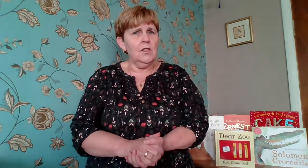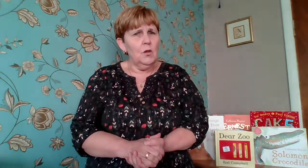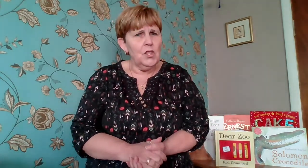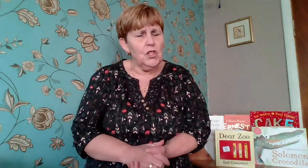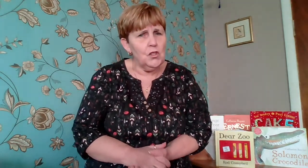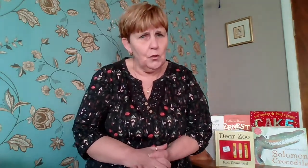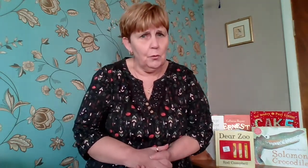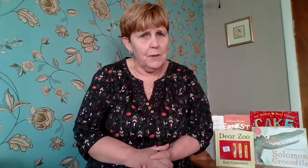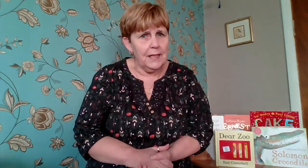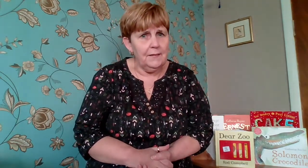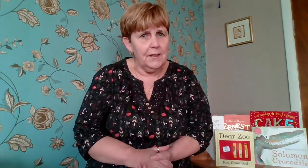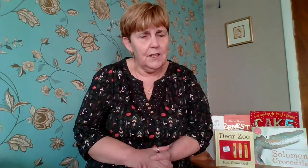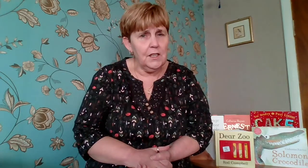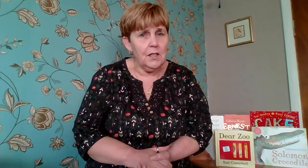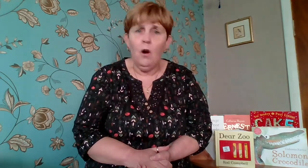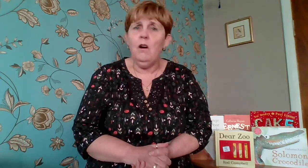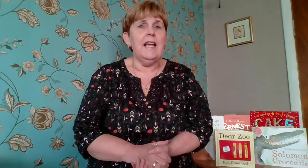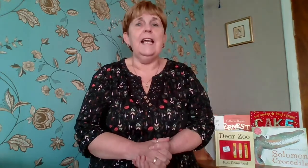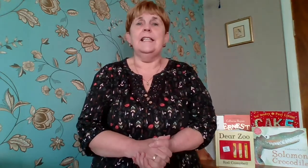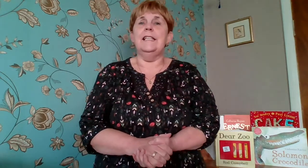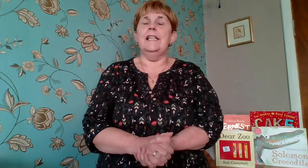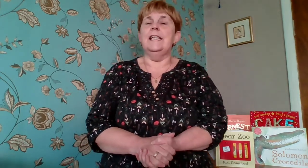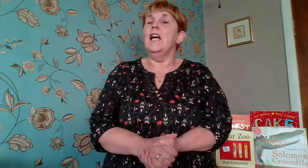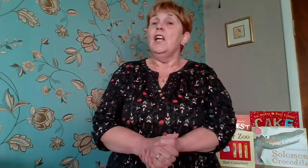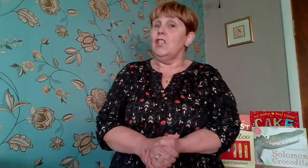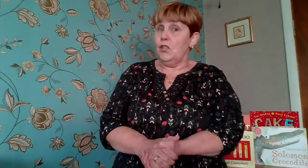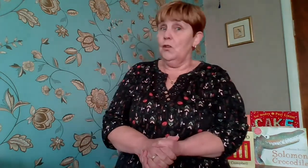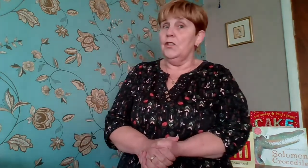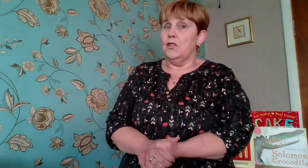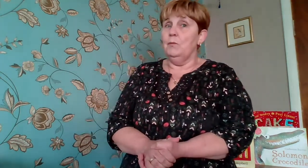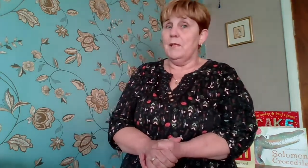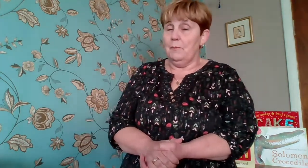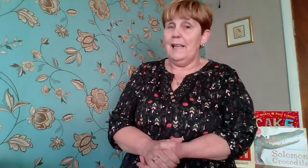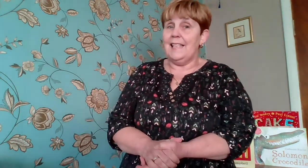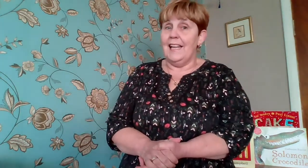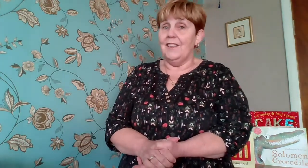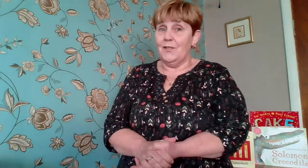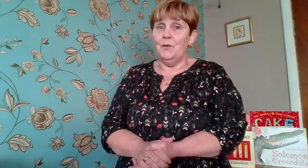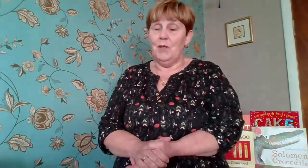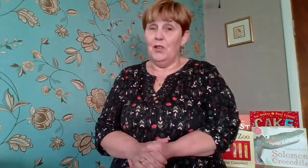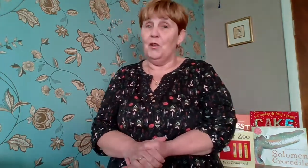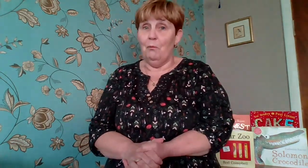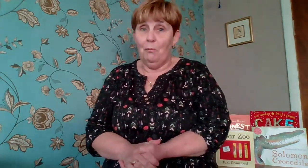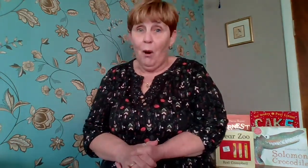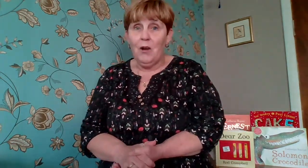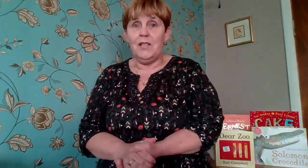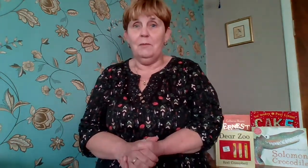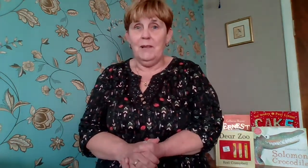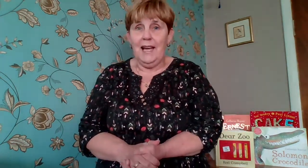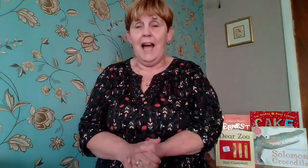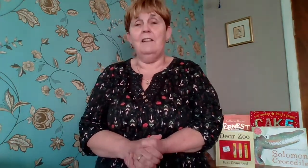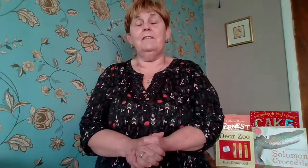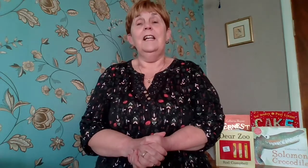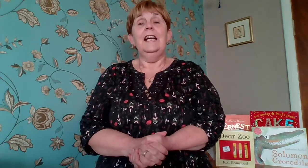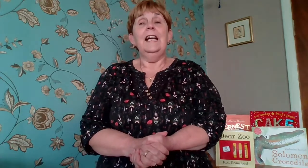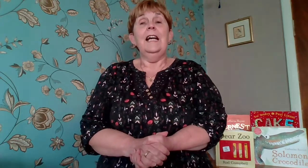Stone soup, said the villagers. Oh yes, he said, stone soup is the best kind of soup that you can possibly have. He